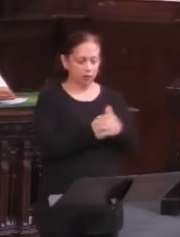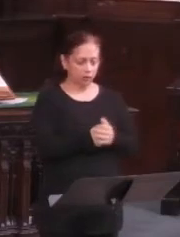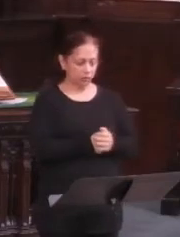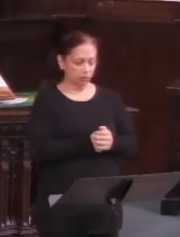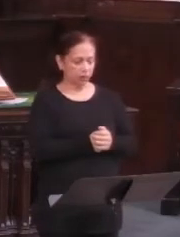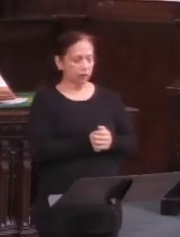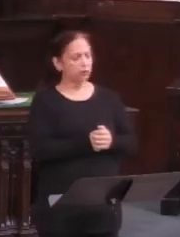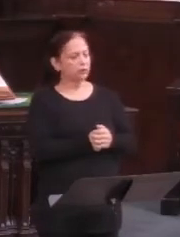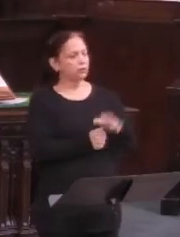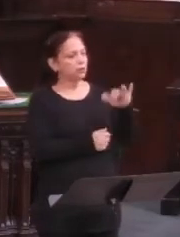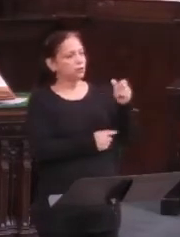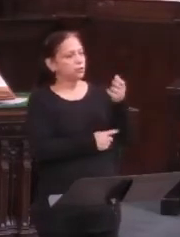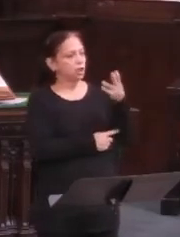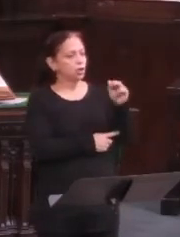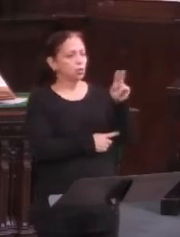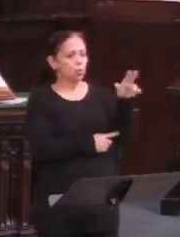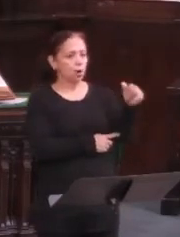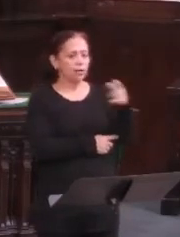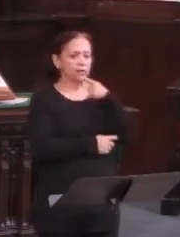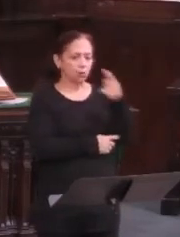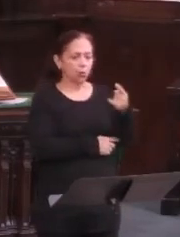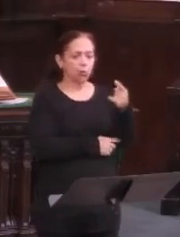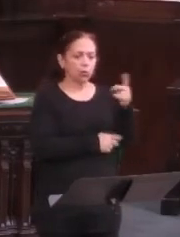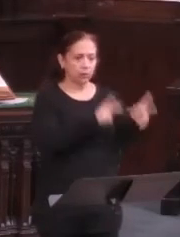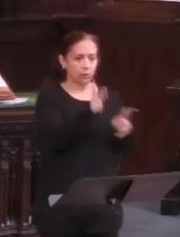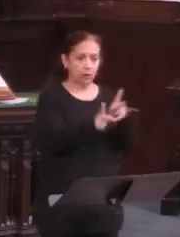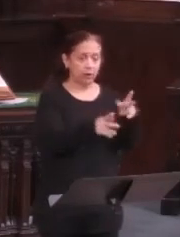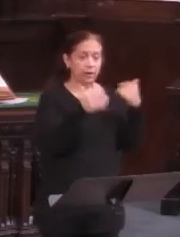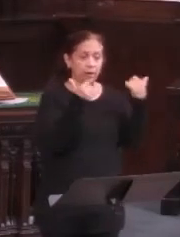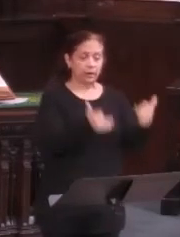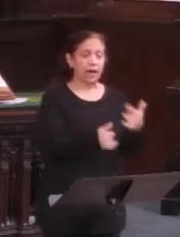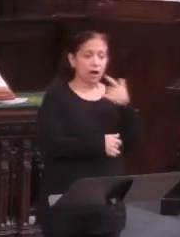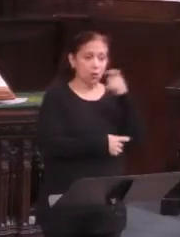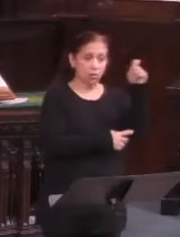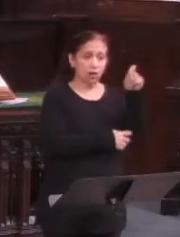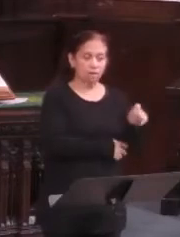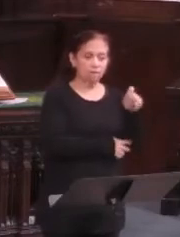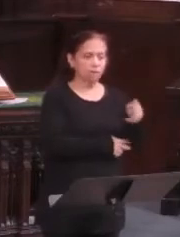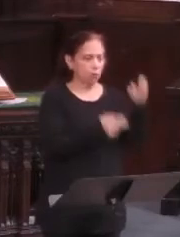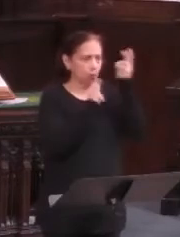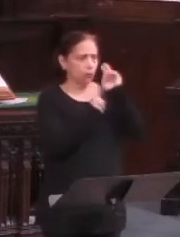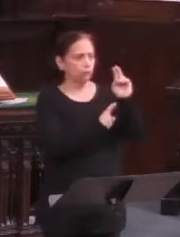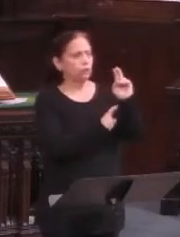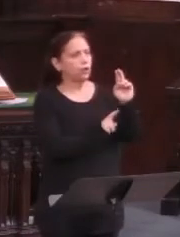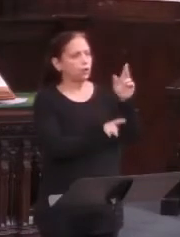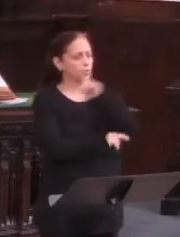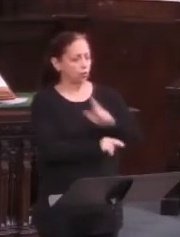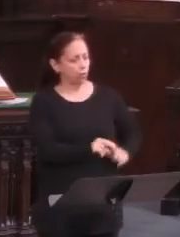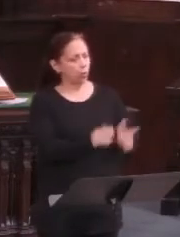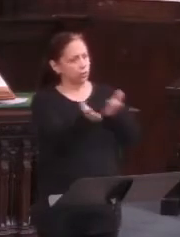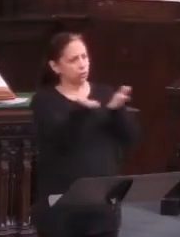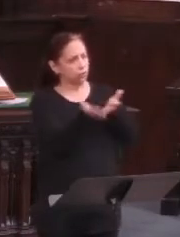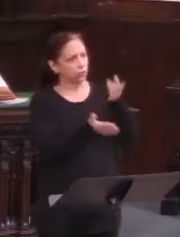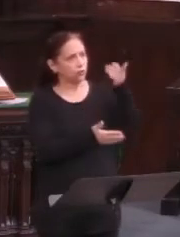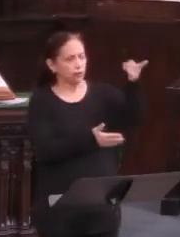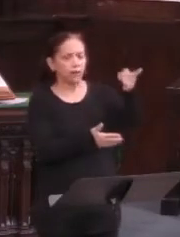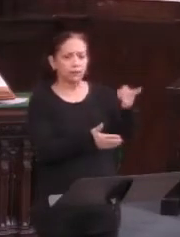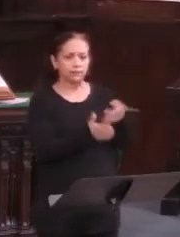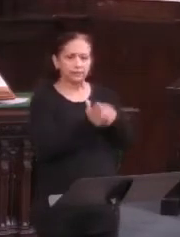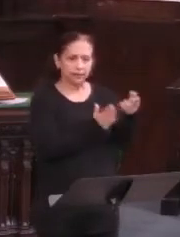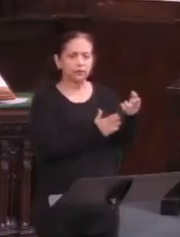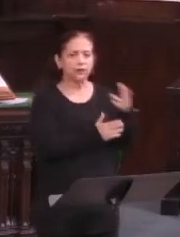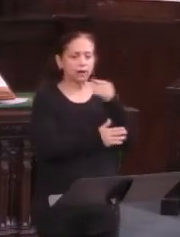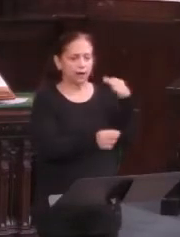And Joshua said to all the people, "Now therefore revere the Lord and serve him in sincerity